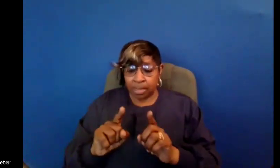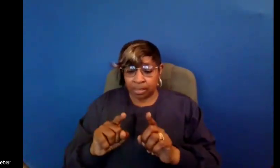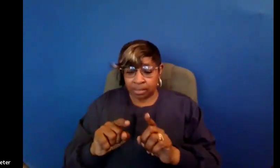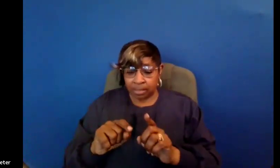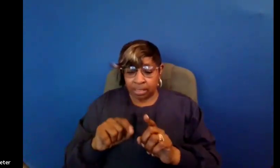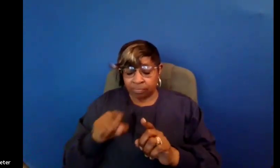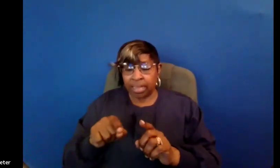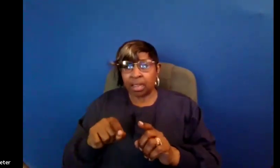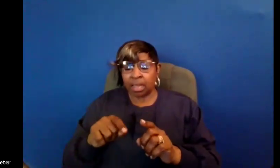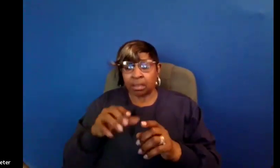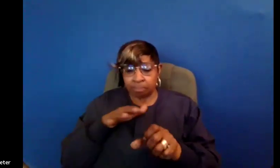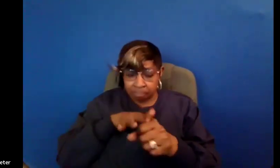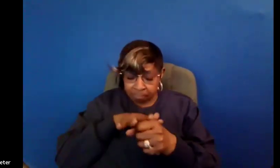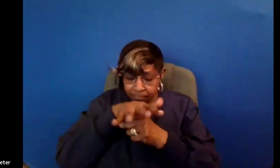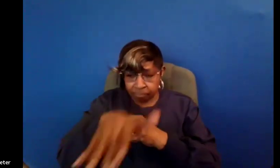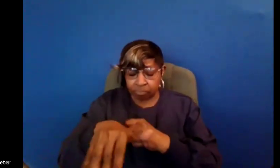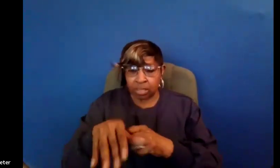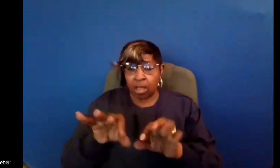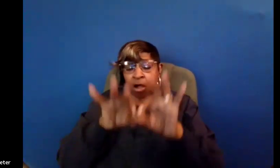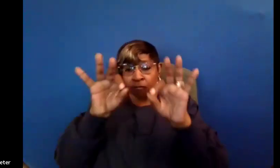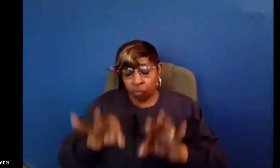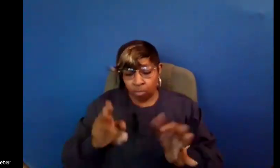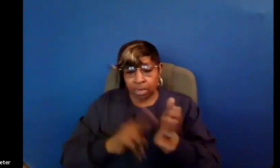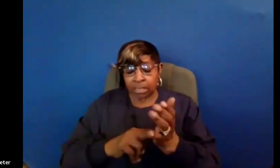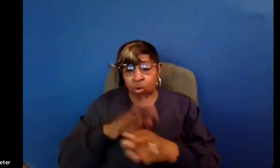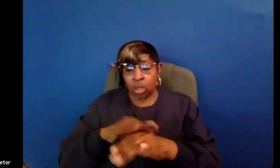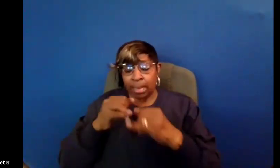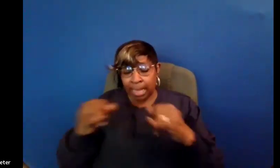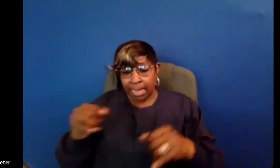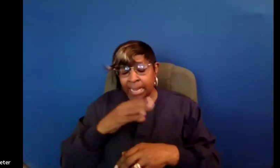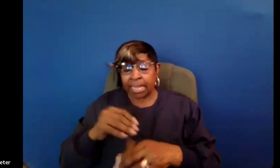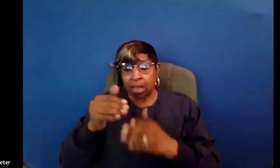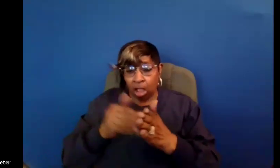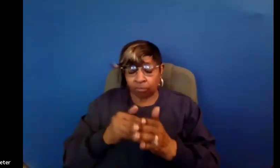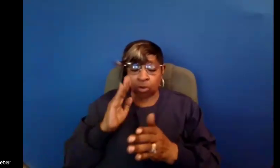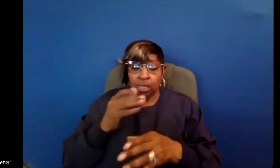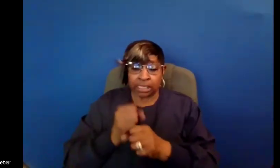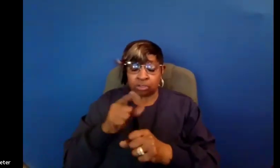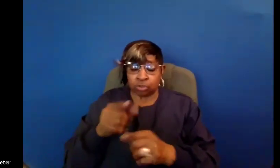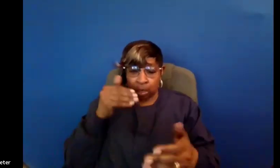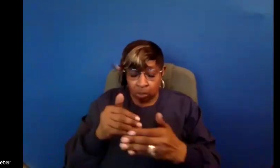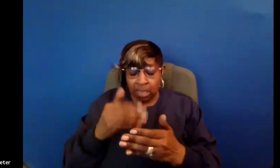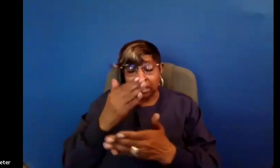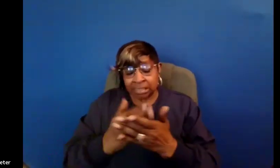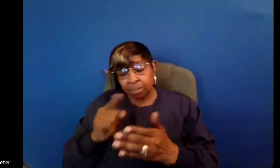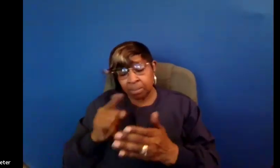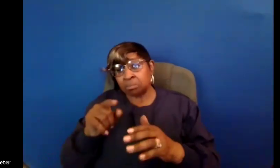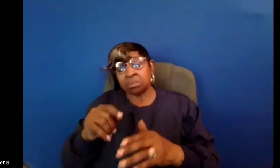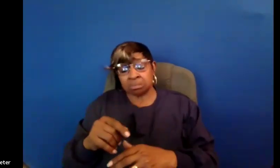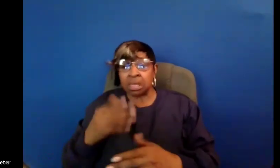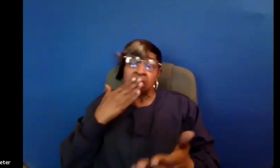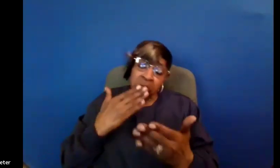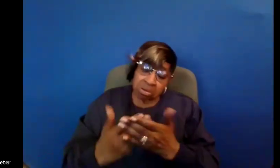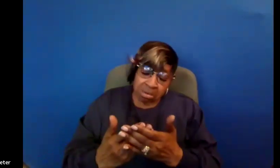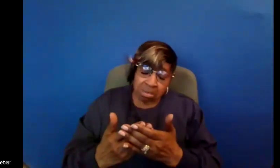form contracts online that a lot of times will get you pretty close. Some of them are great. You know, like we said, we saw some of